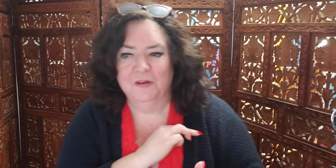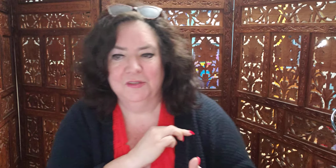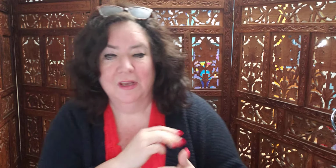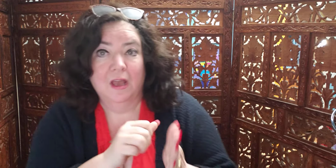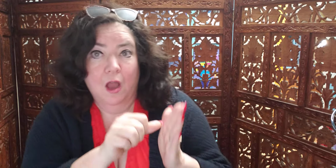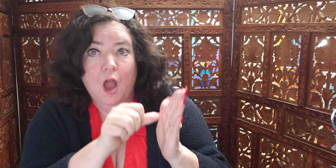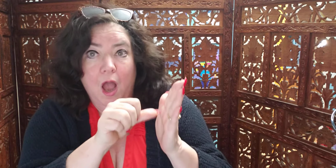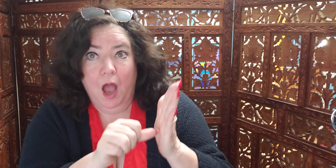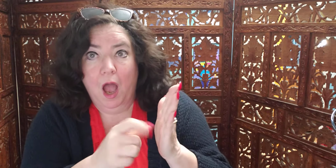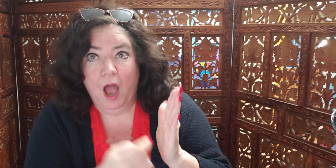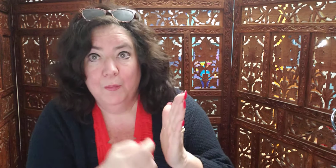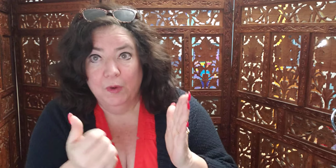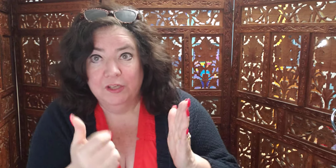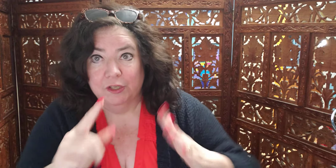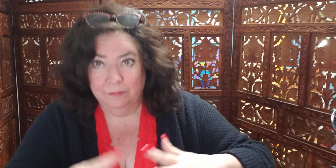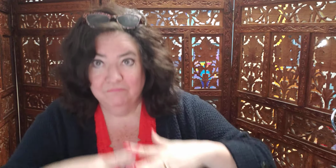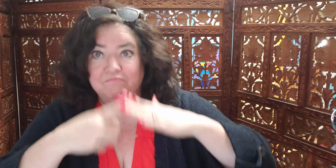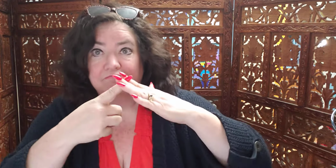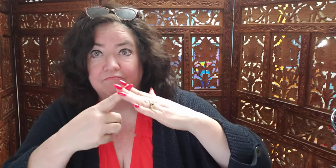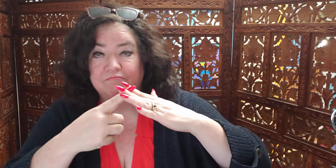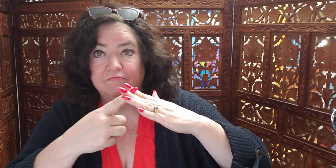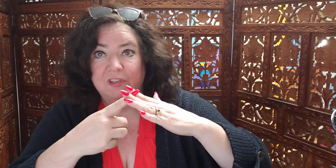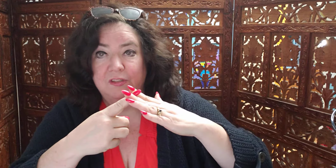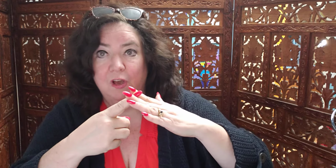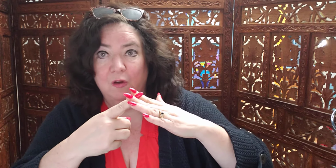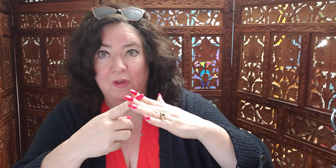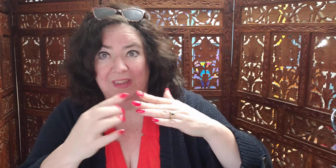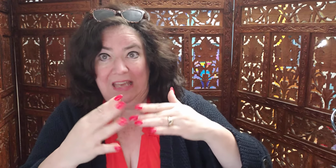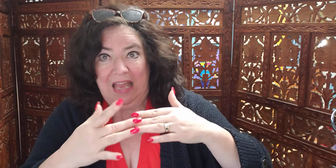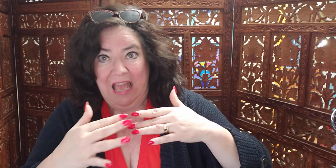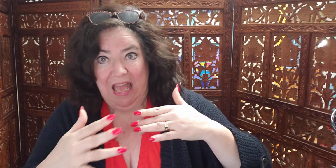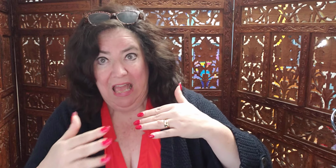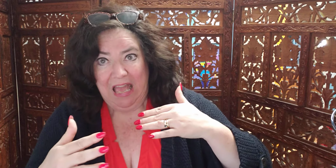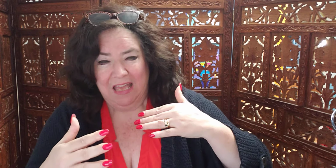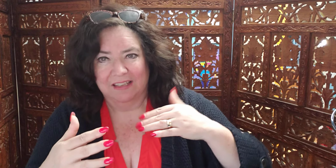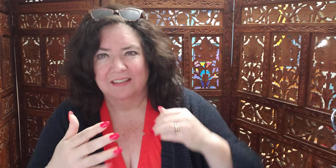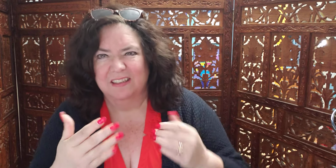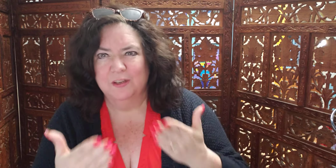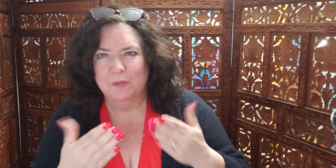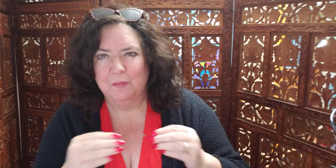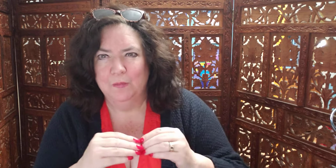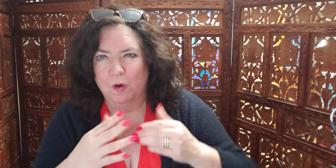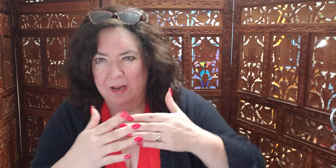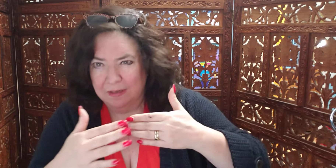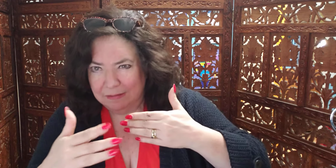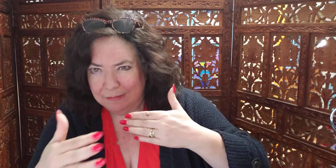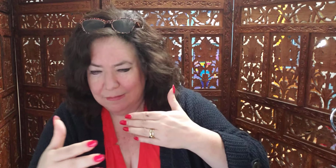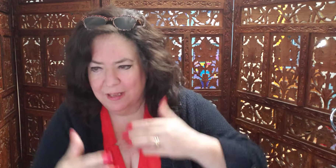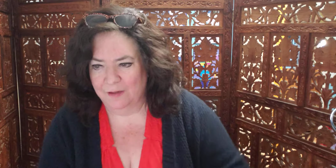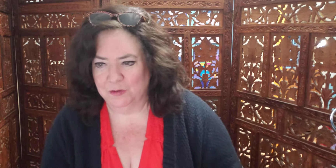goes, operation to start with, because there might be more